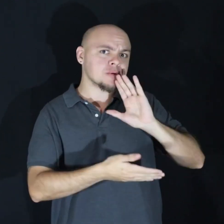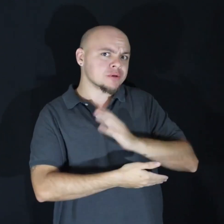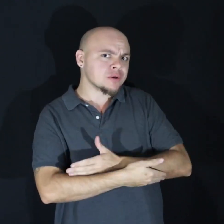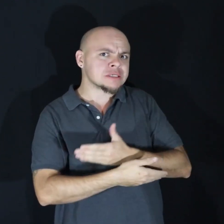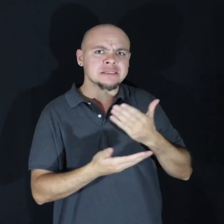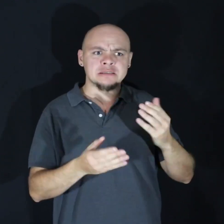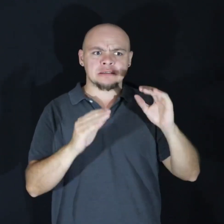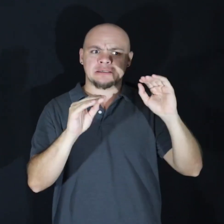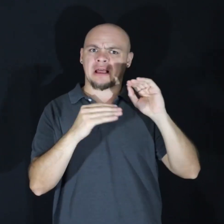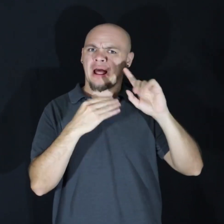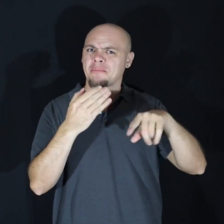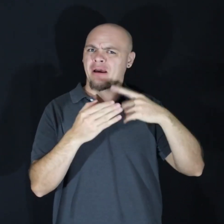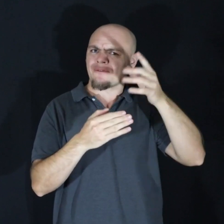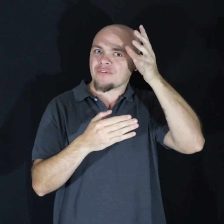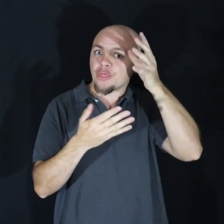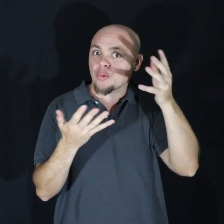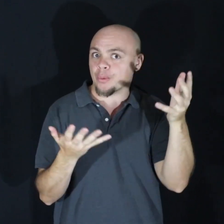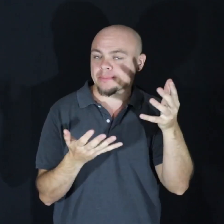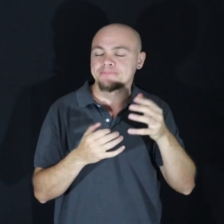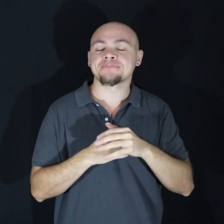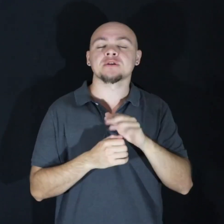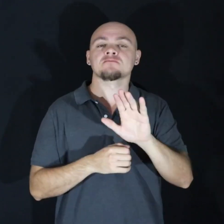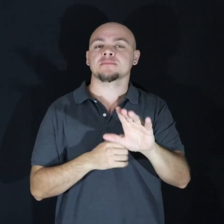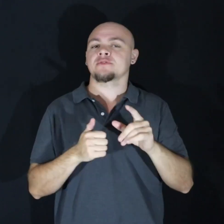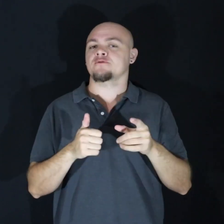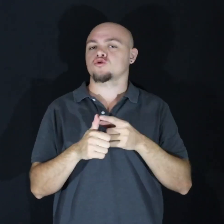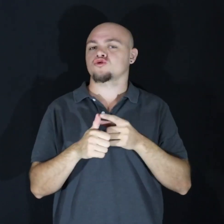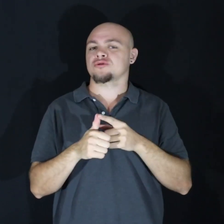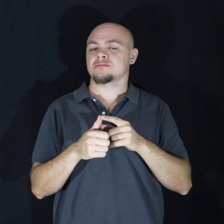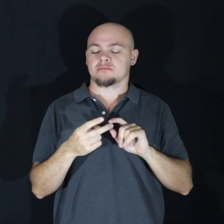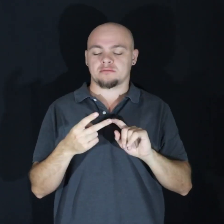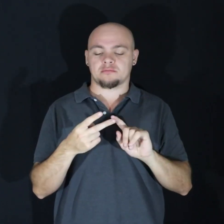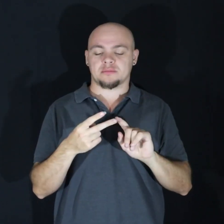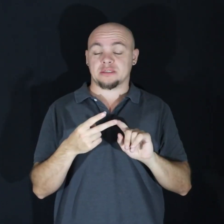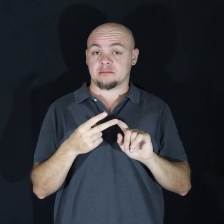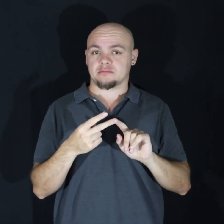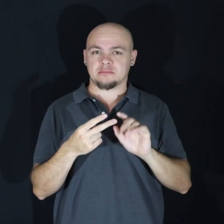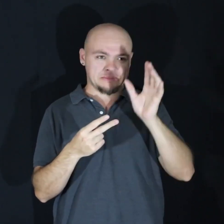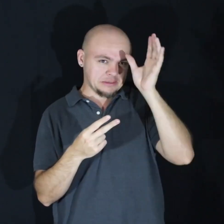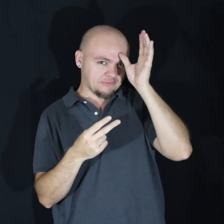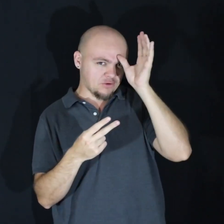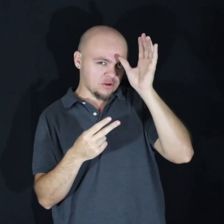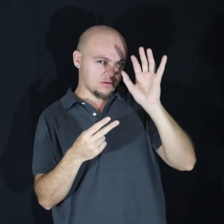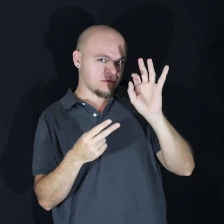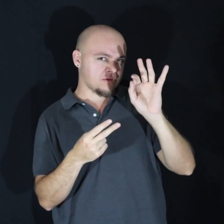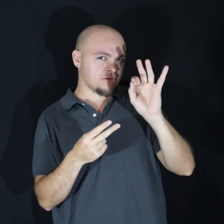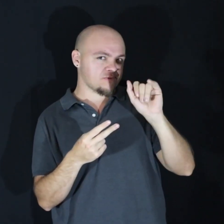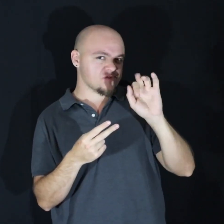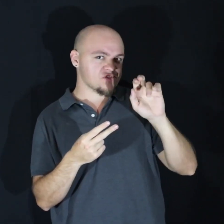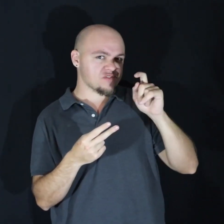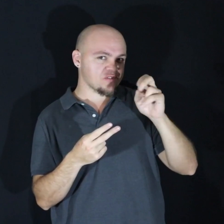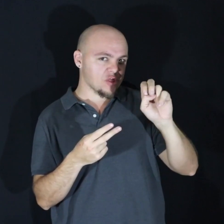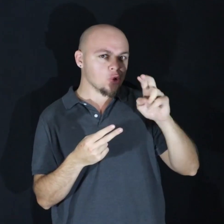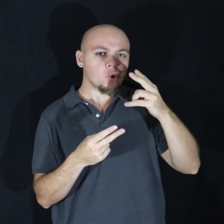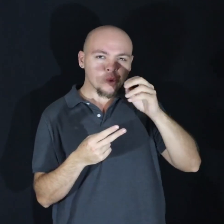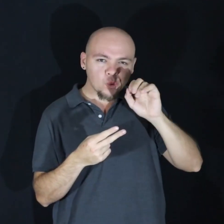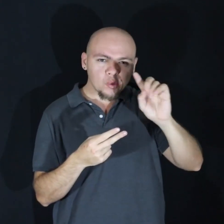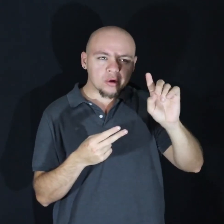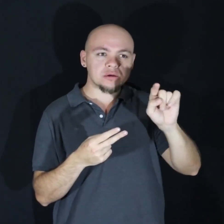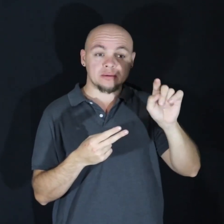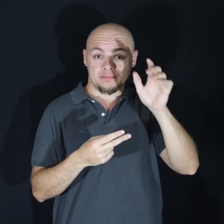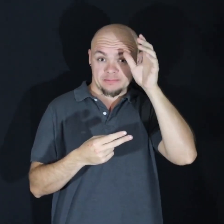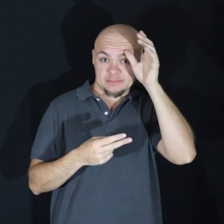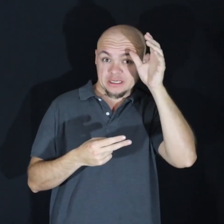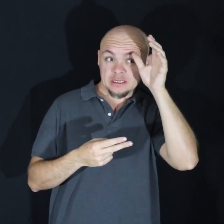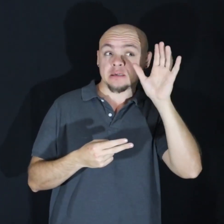fatherhood? Allow me, if you will, to start with the second thing I learned about fatherhood. Men parent differently than women, big